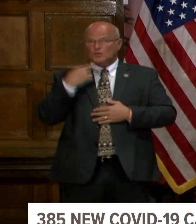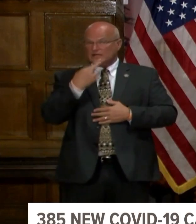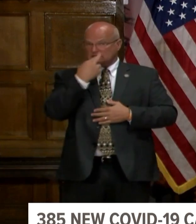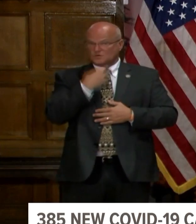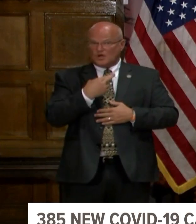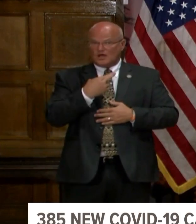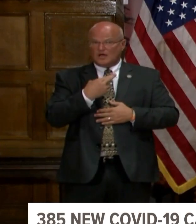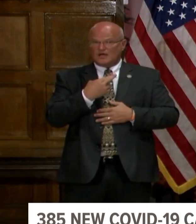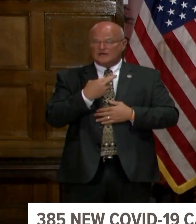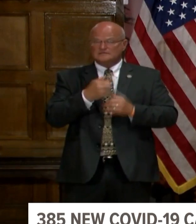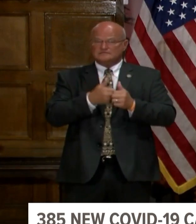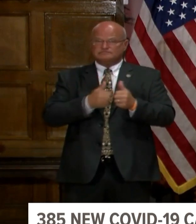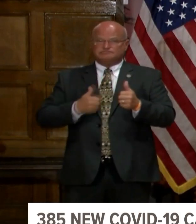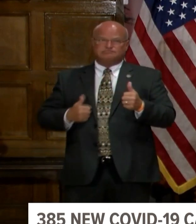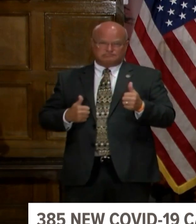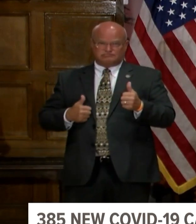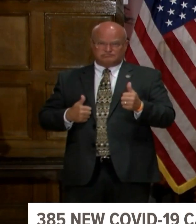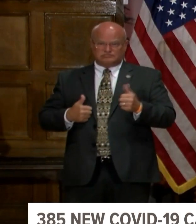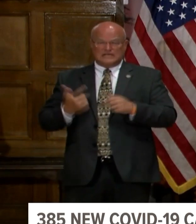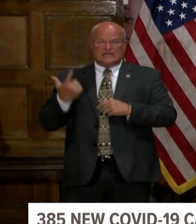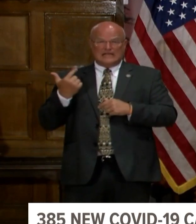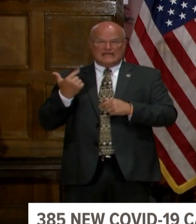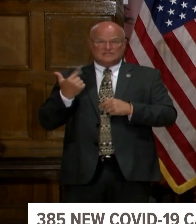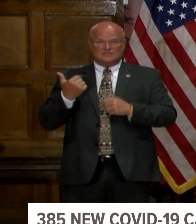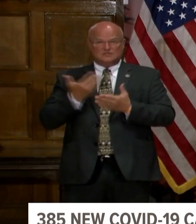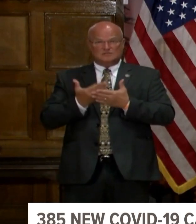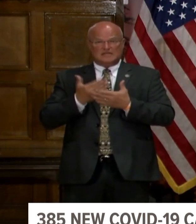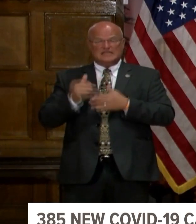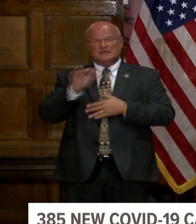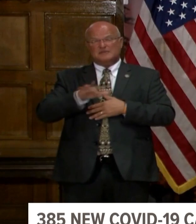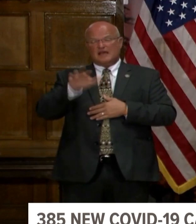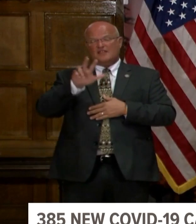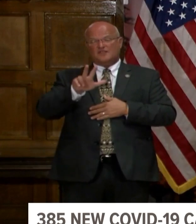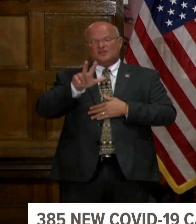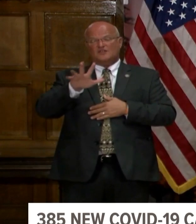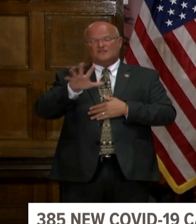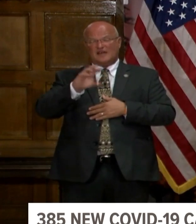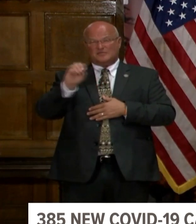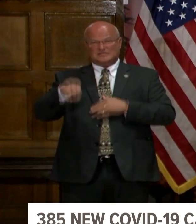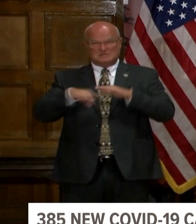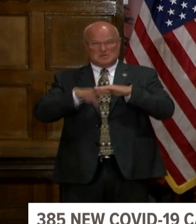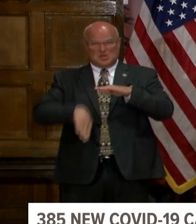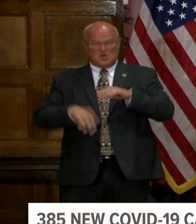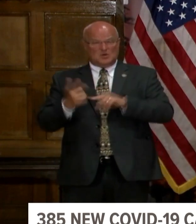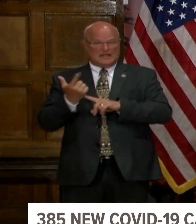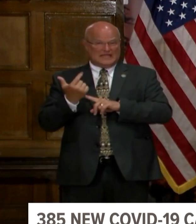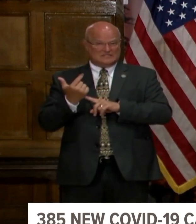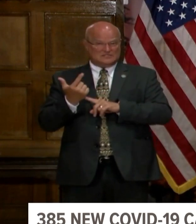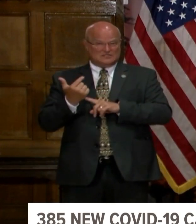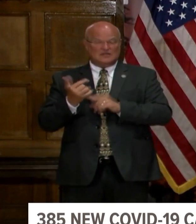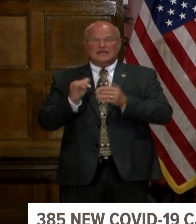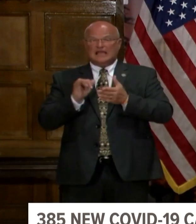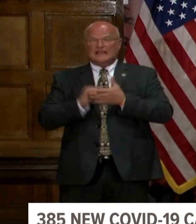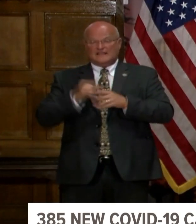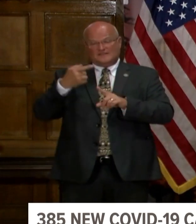Restaurants, they're trailing last year's revenue at about 35% below where they were last year, and that's just for the month of August.